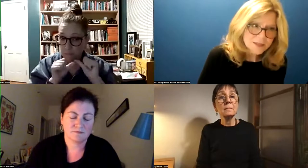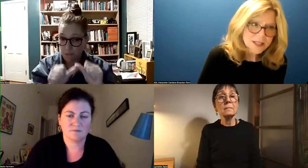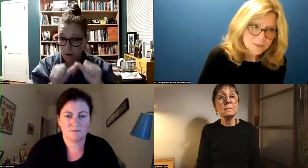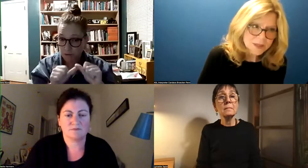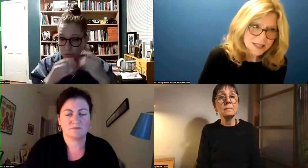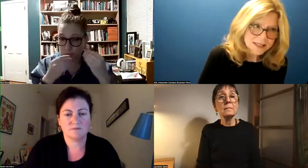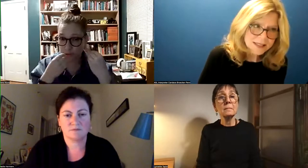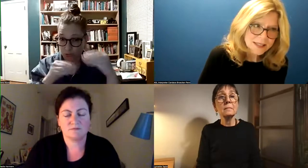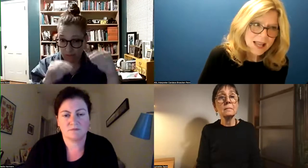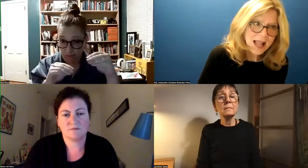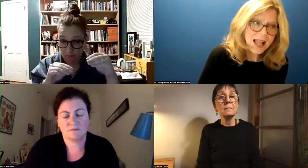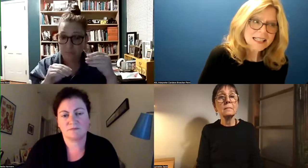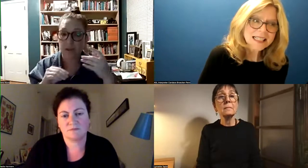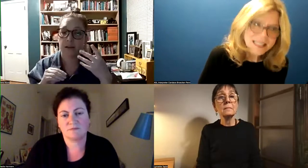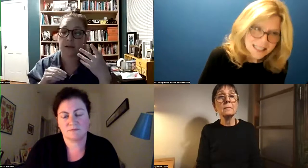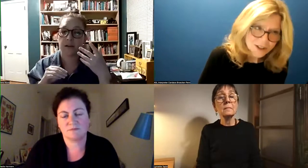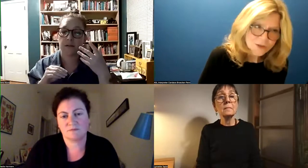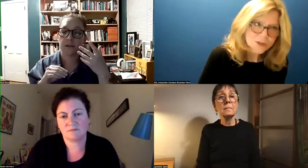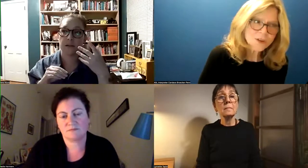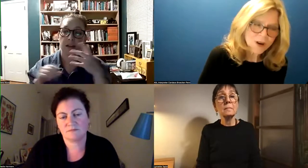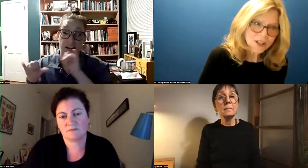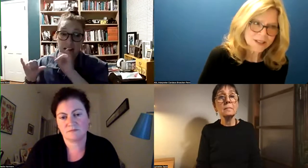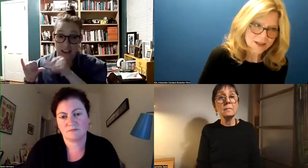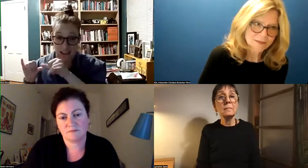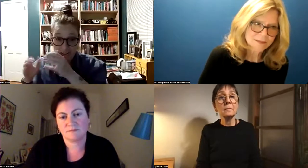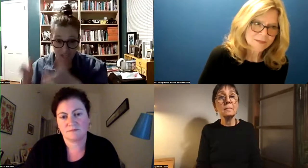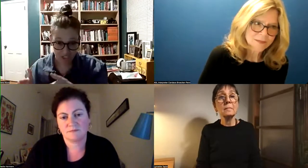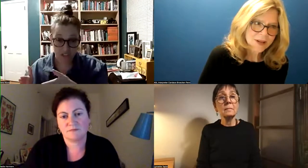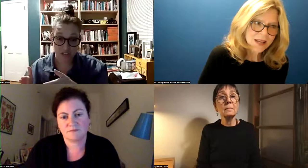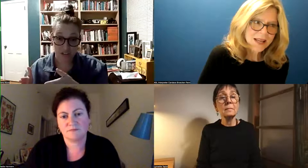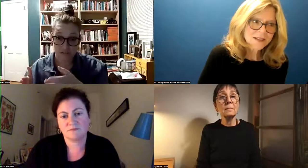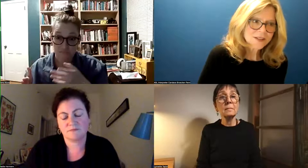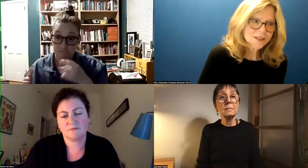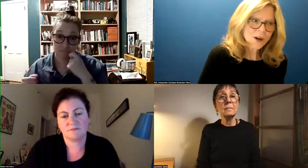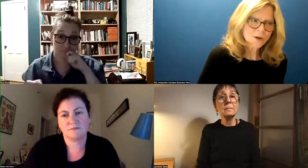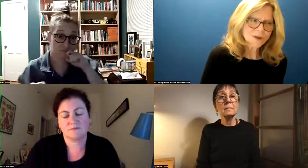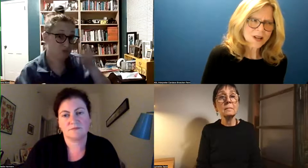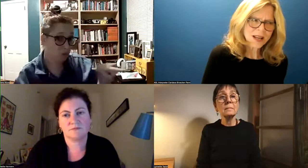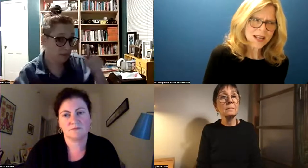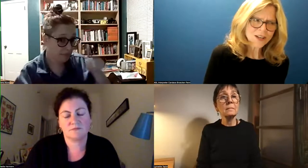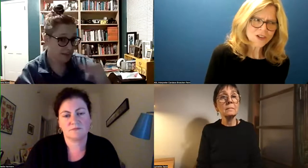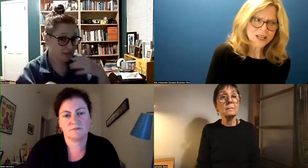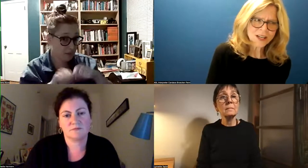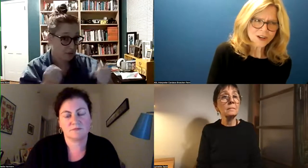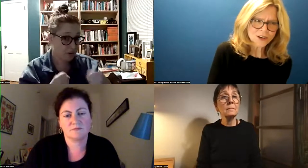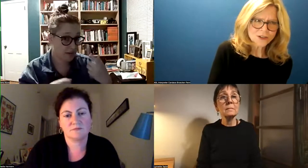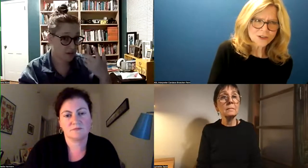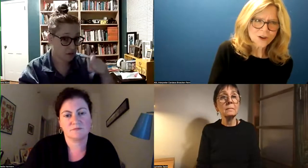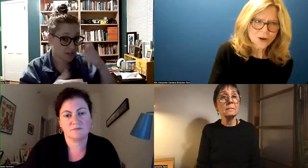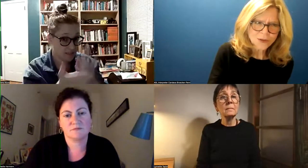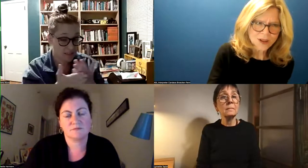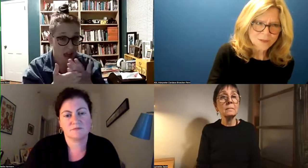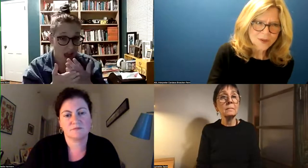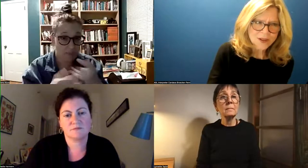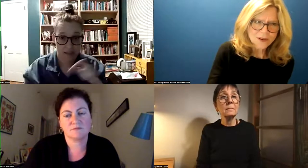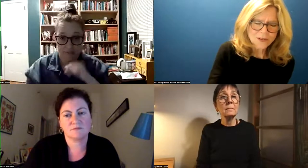defective implants and continued to market them. So engineers